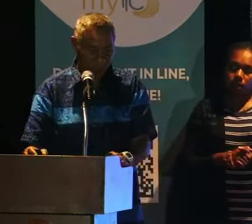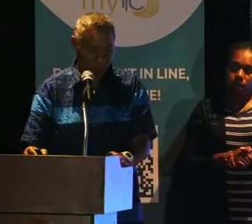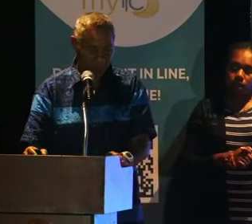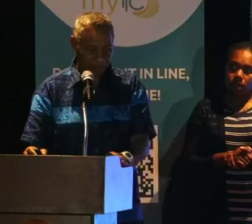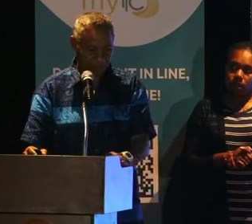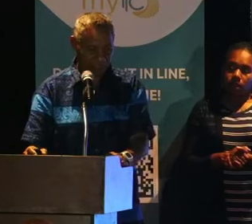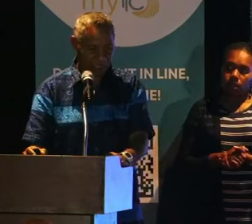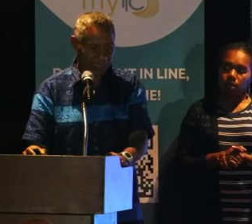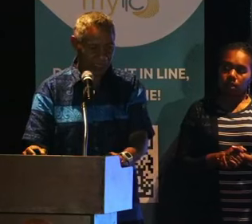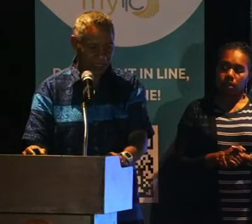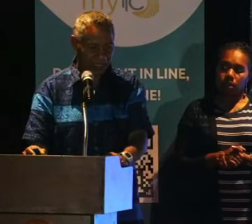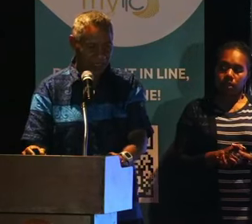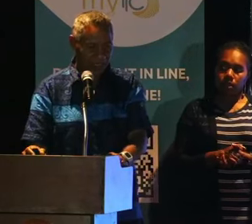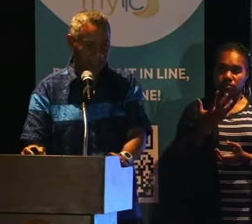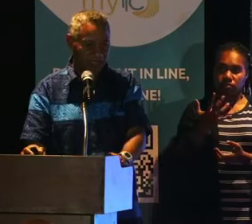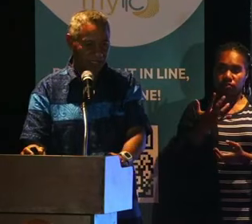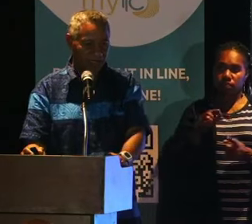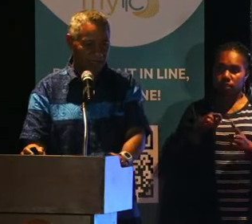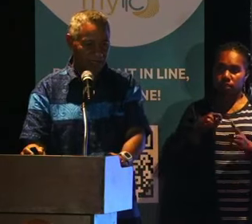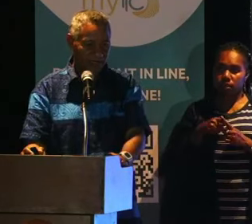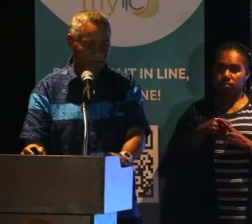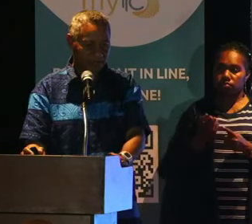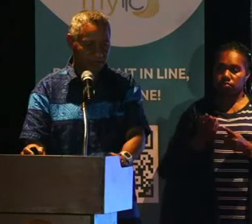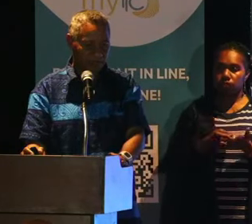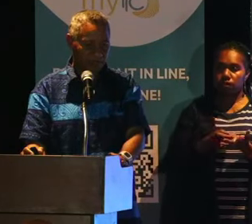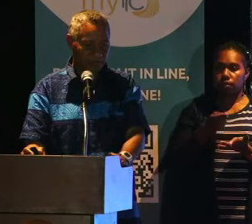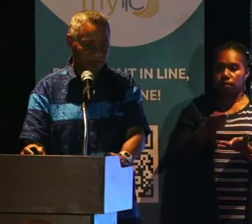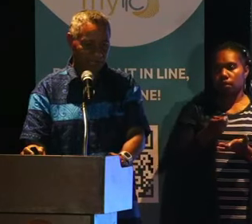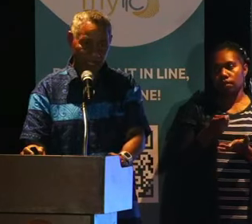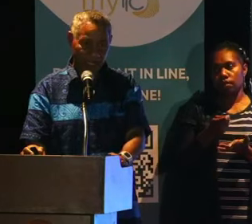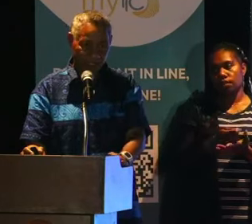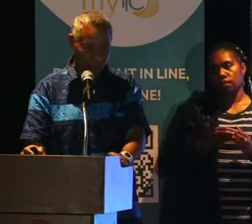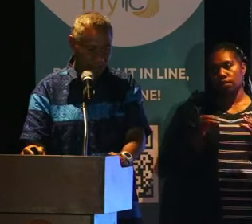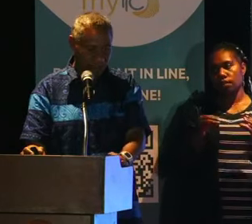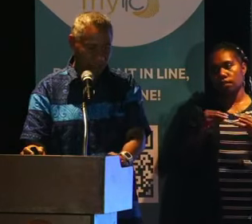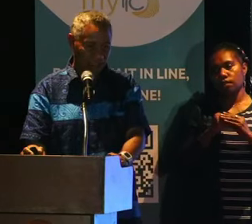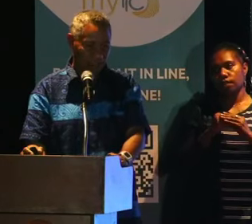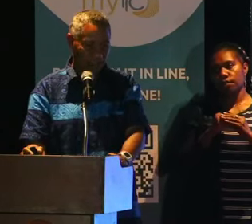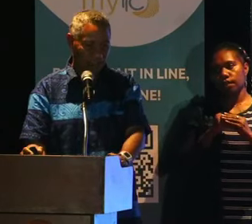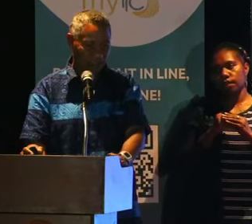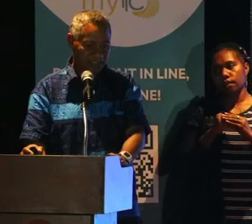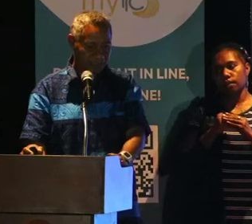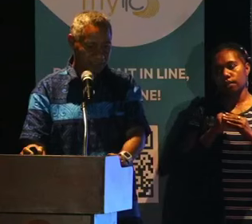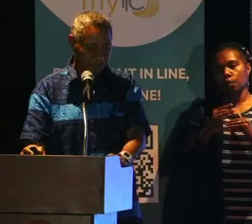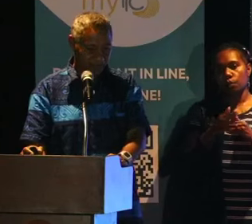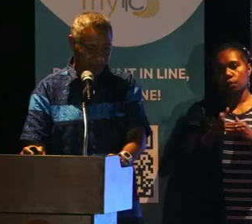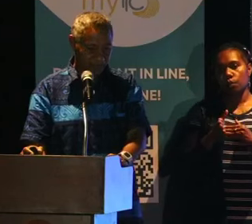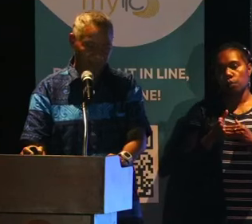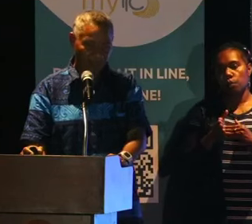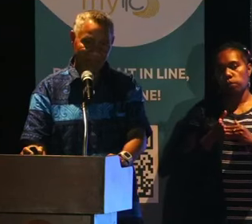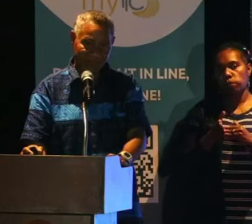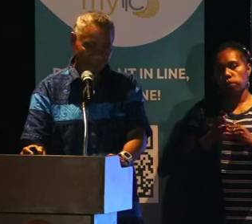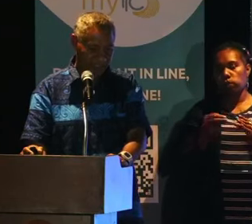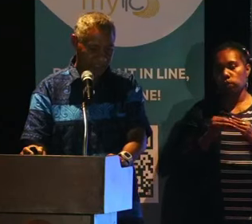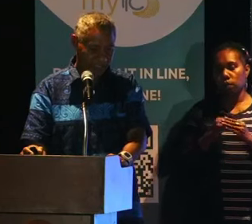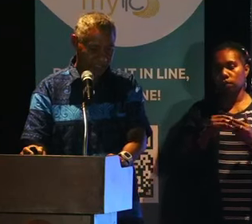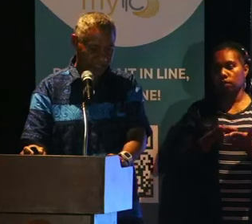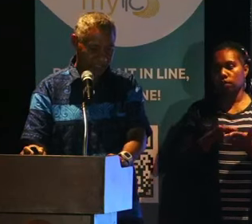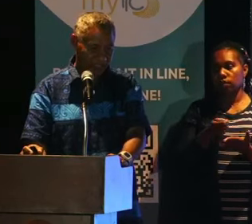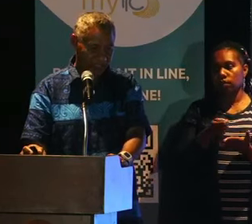fee, 25 kina. Bank extract, opening an account. TIN certificate for